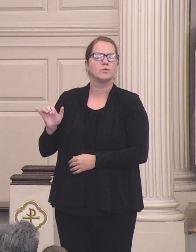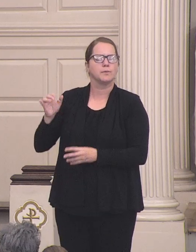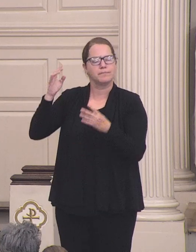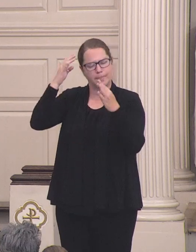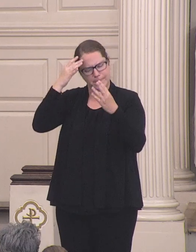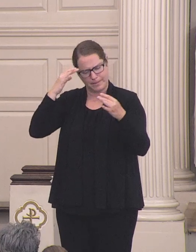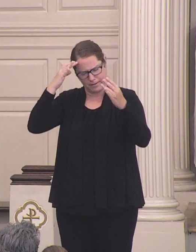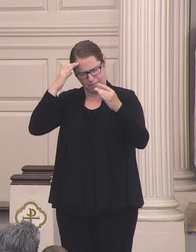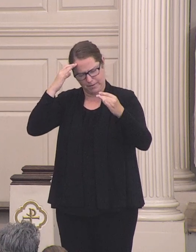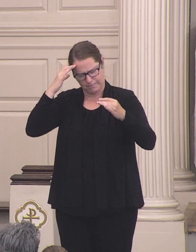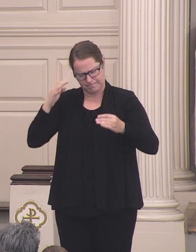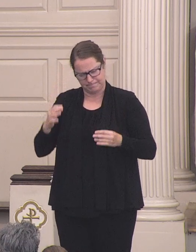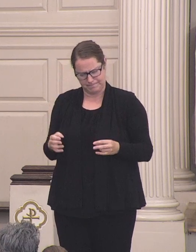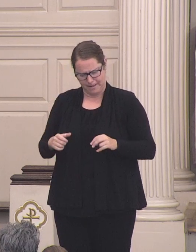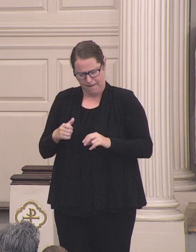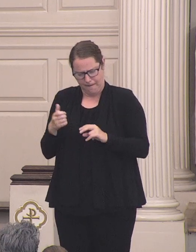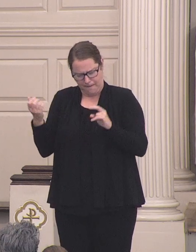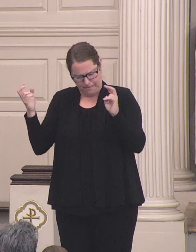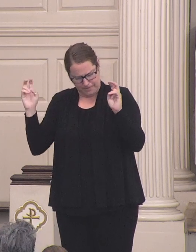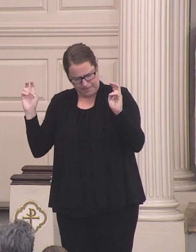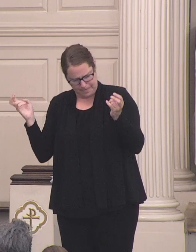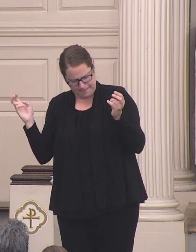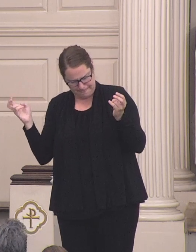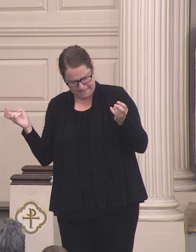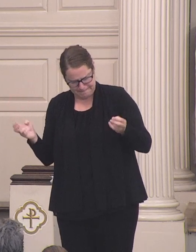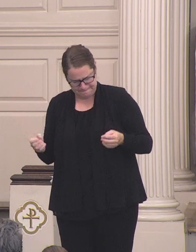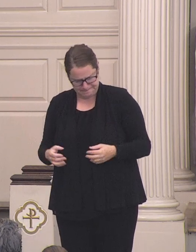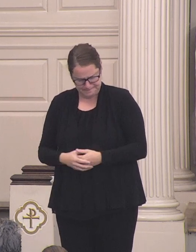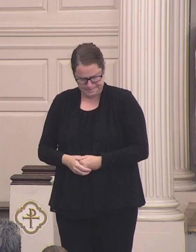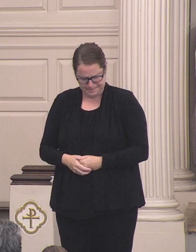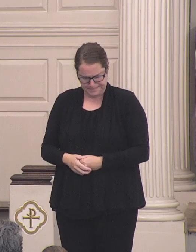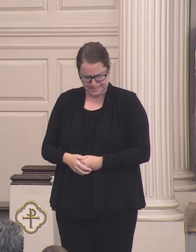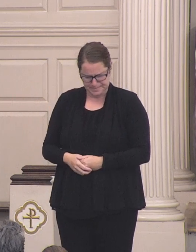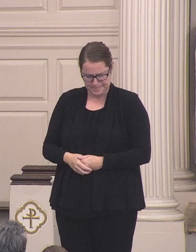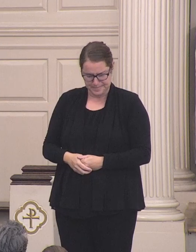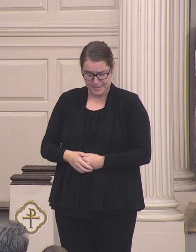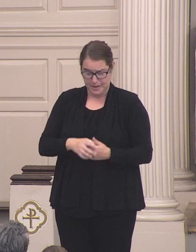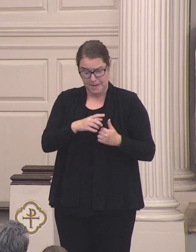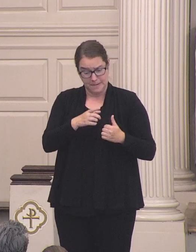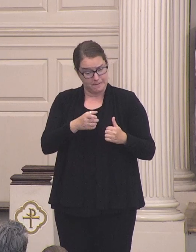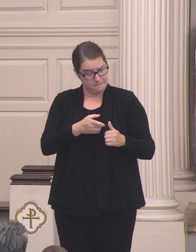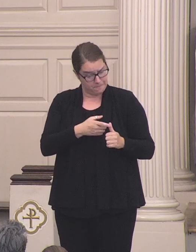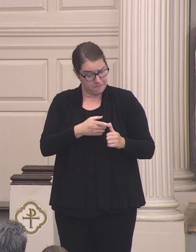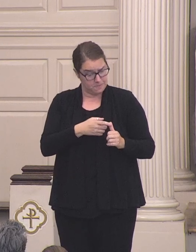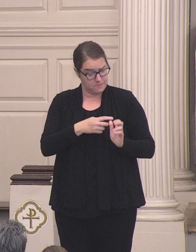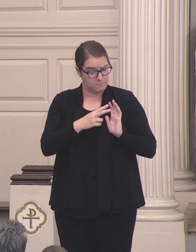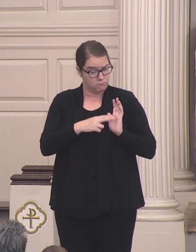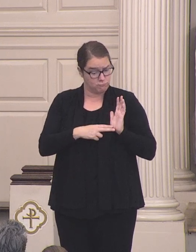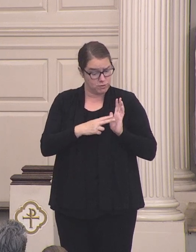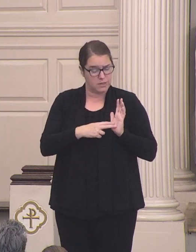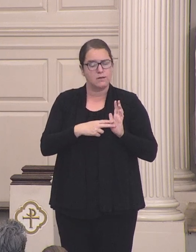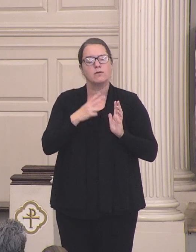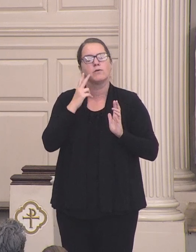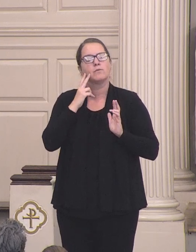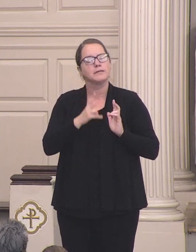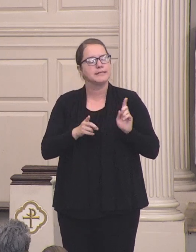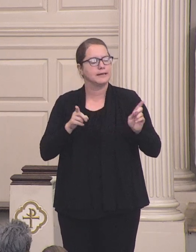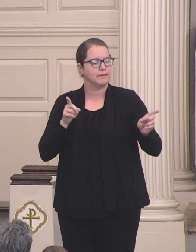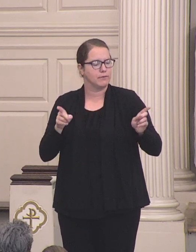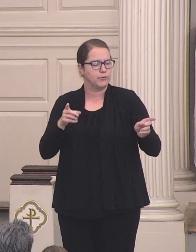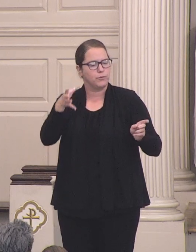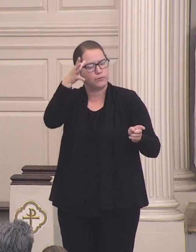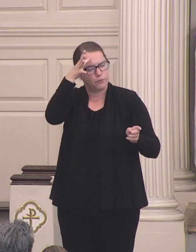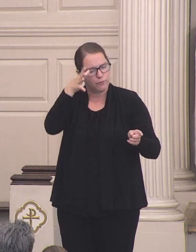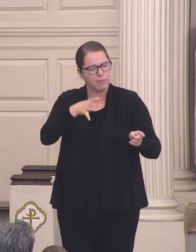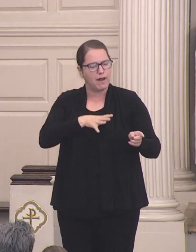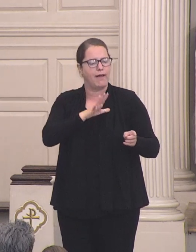of the prophet, of this little young man in the first reading. And you know, out of their generosity,